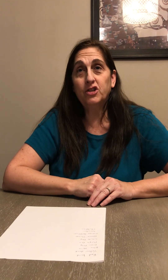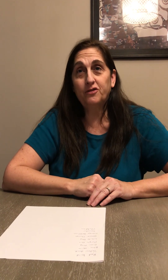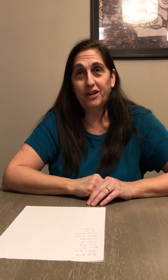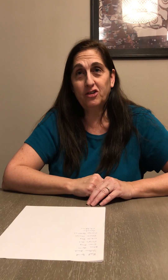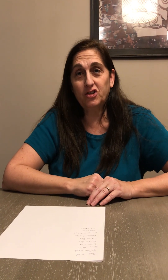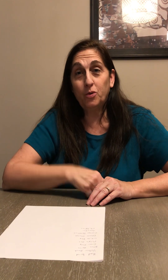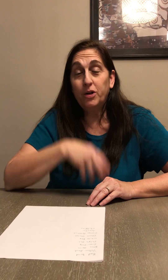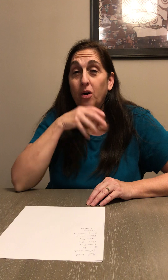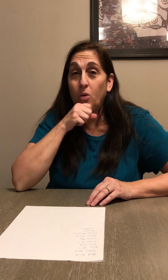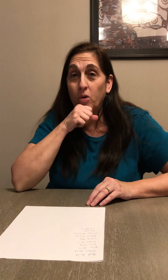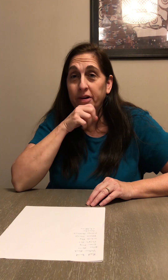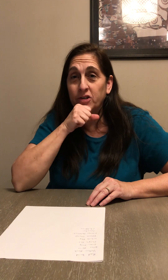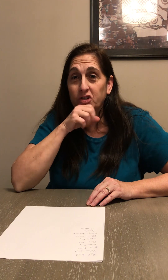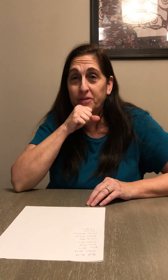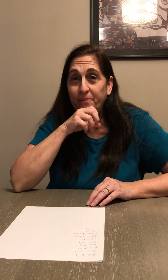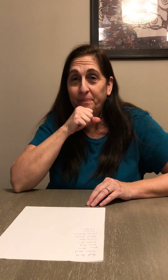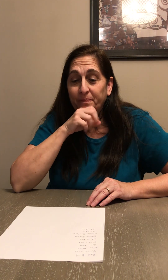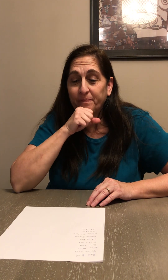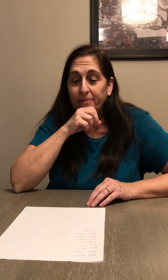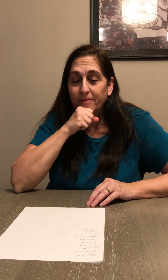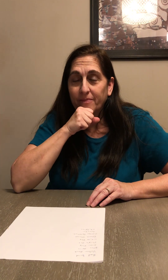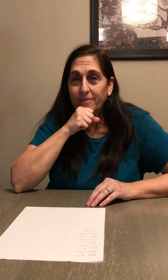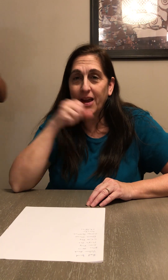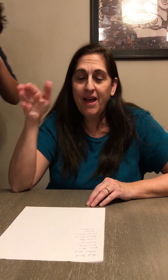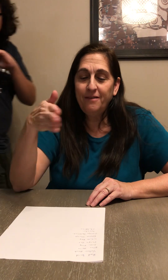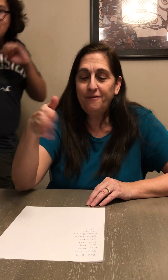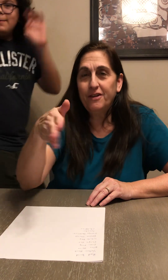fish. So we go orange and fish.